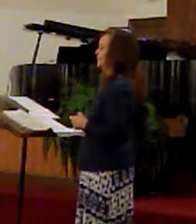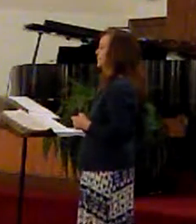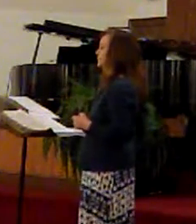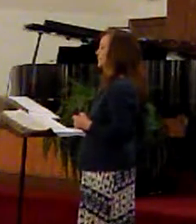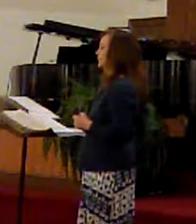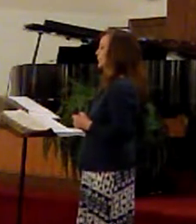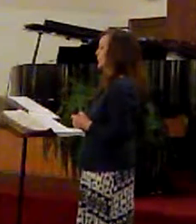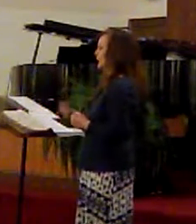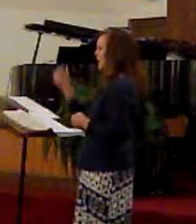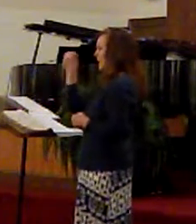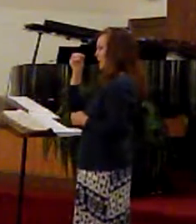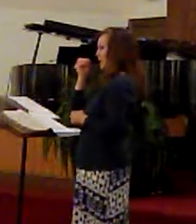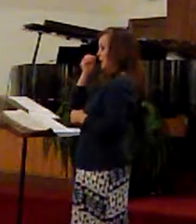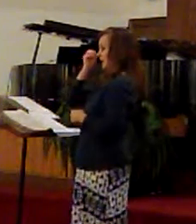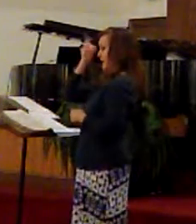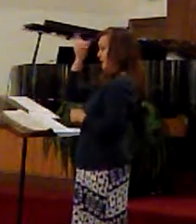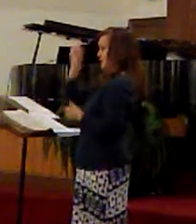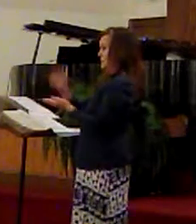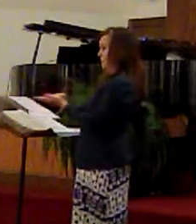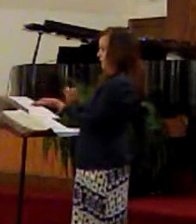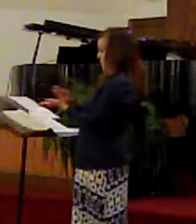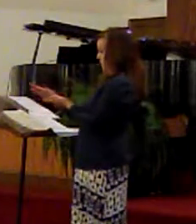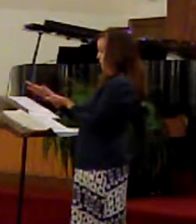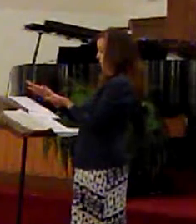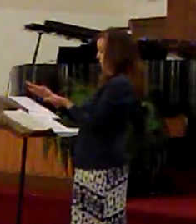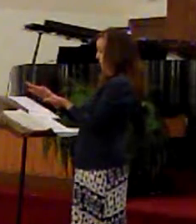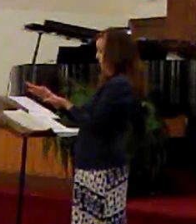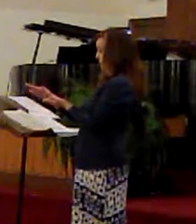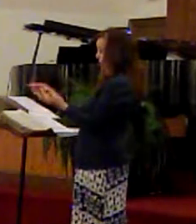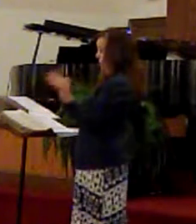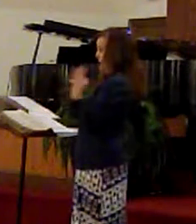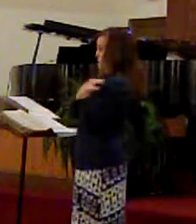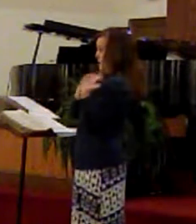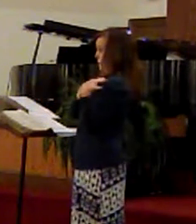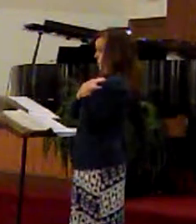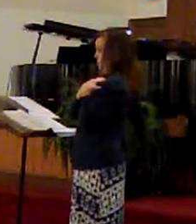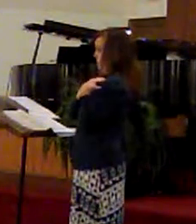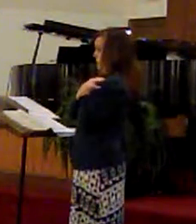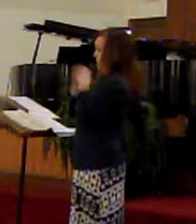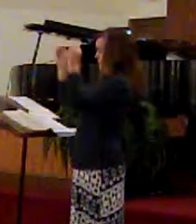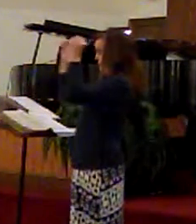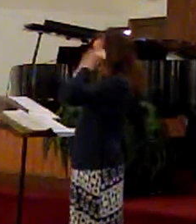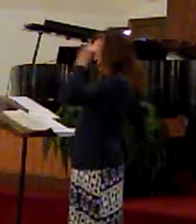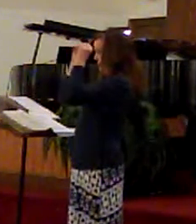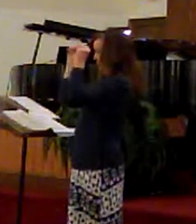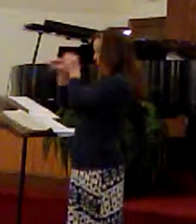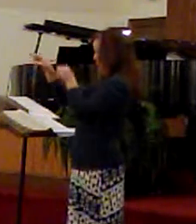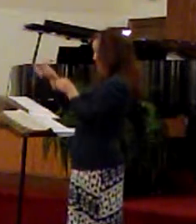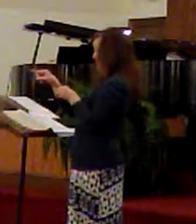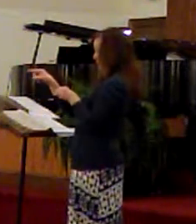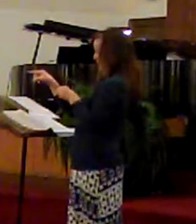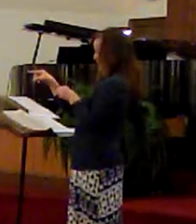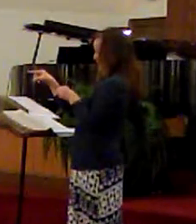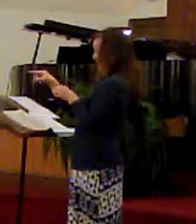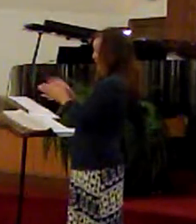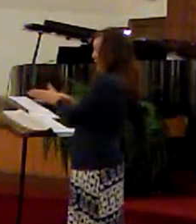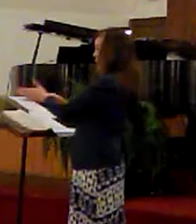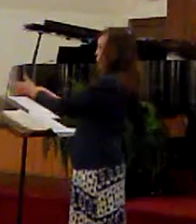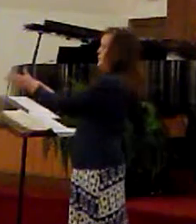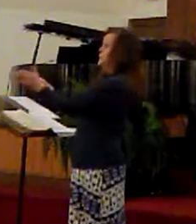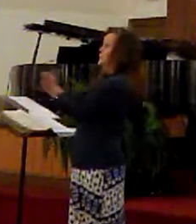We understand that the Holy Spirit is responsible for teaching us. He's responsible for showing